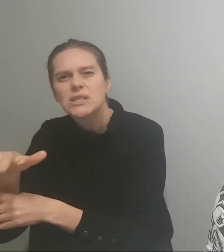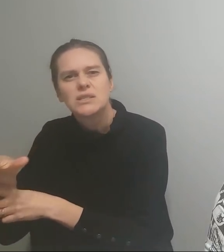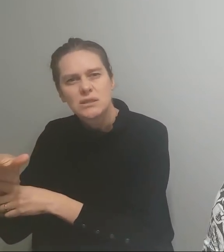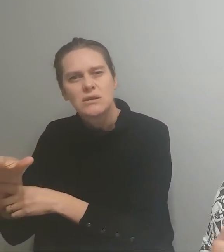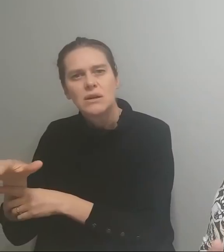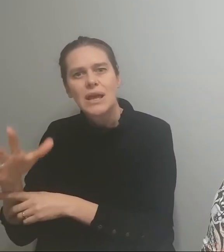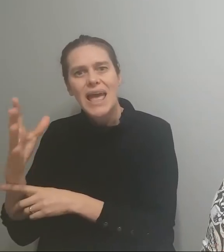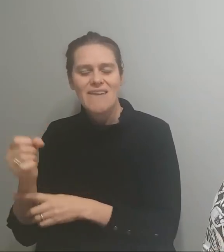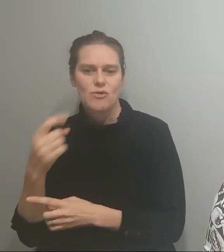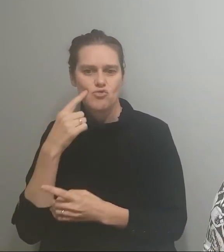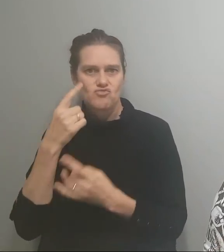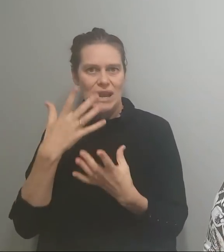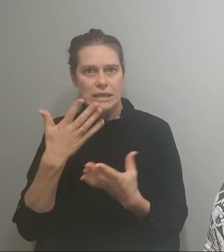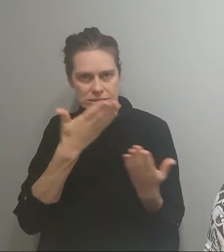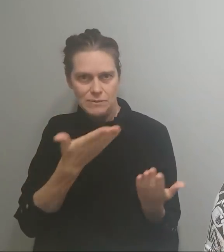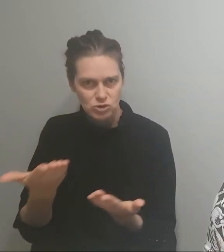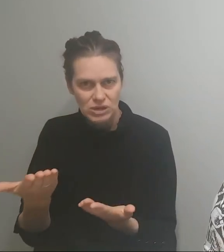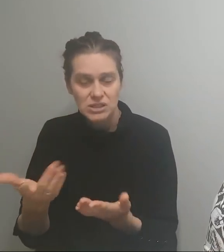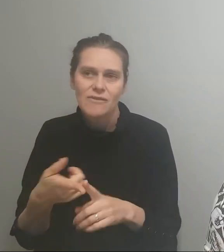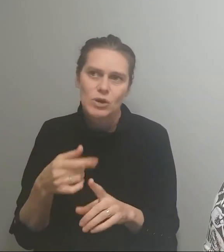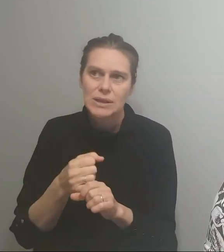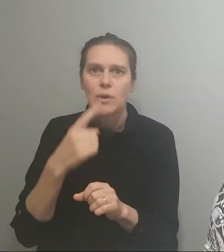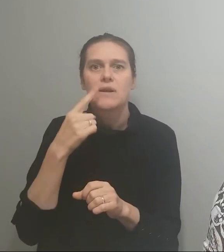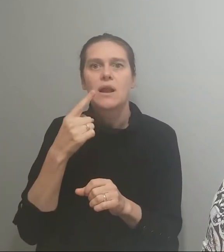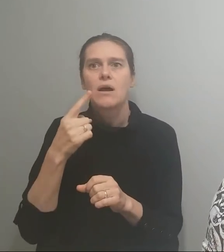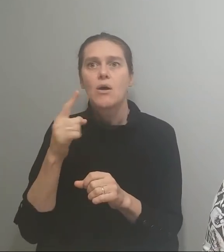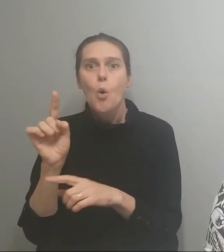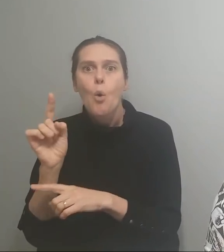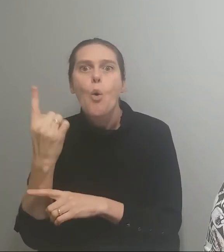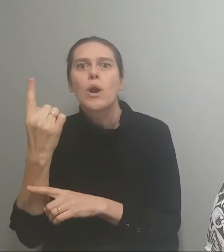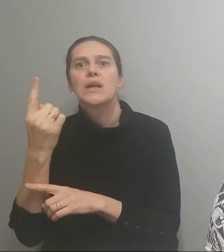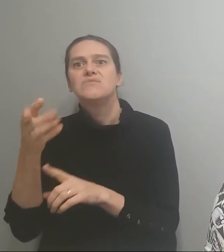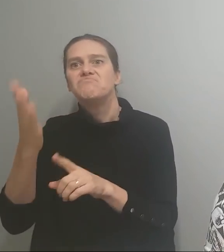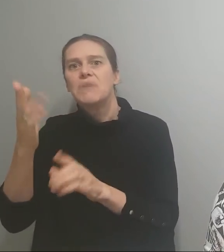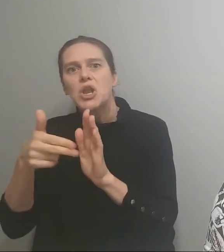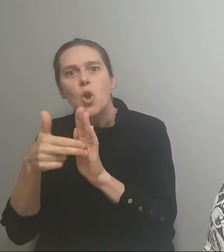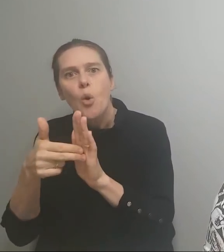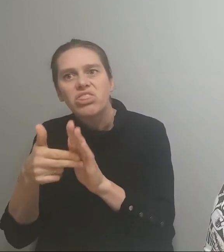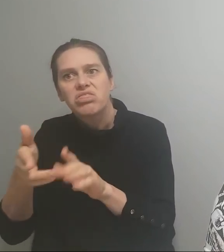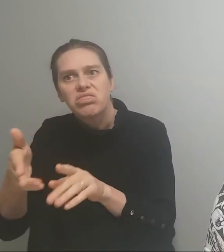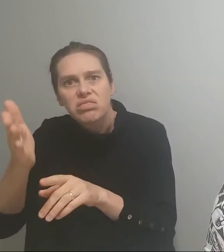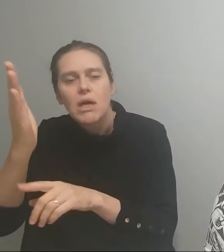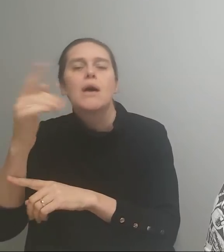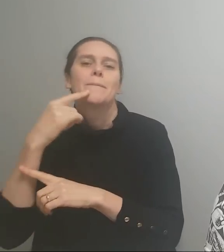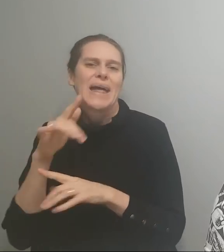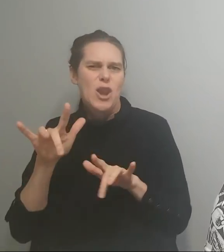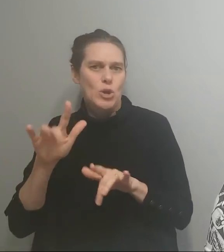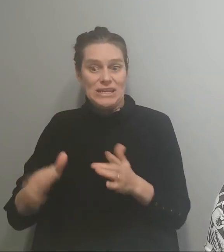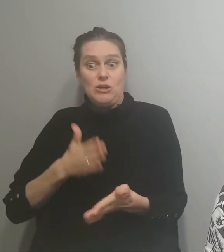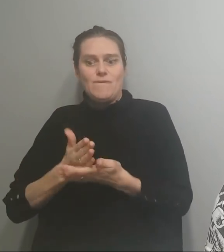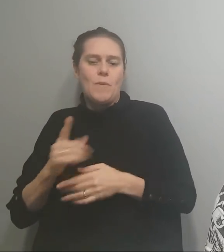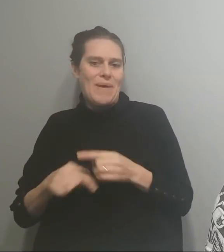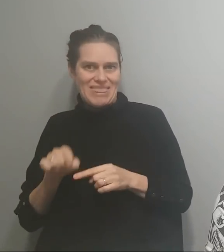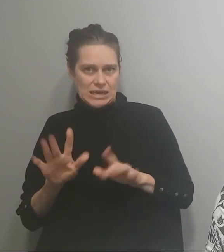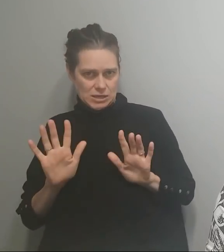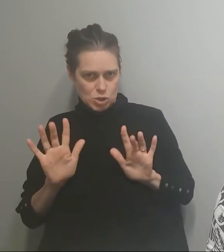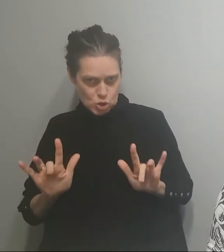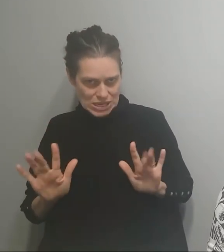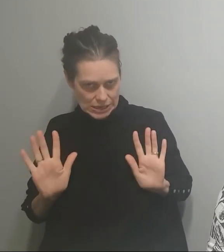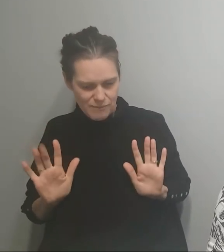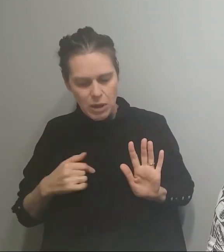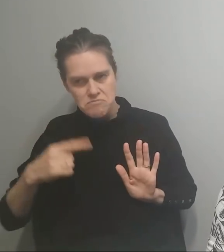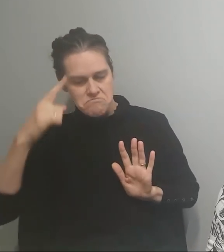place, followed by Auckland North, and then followed by the rest of the country, but no decisions have been made on that yet.